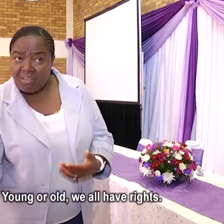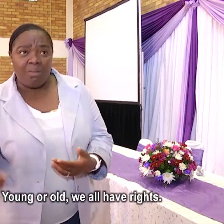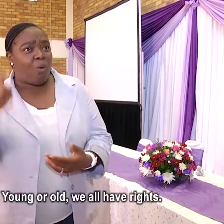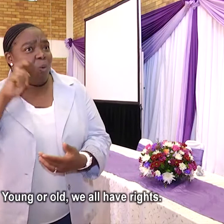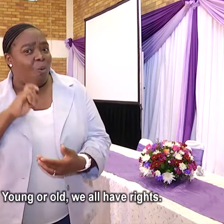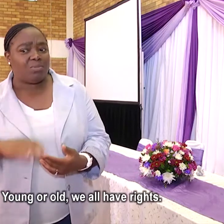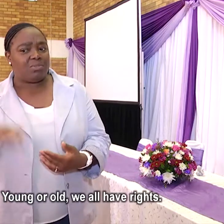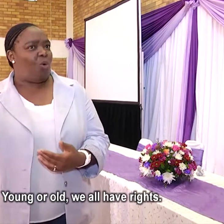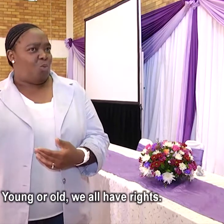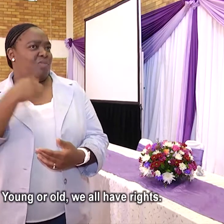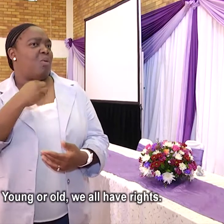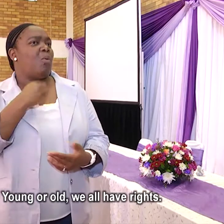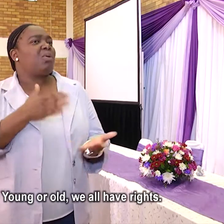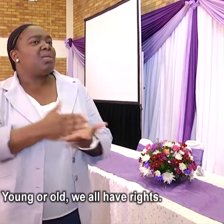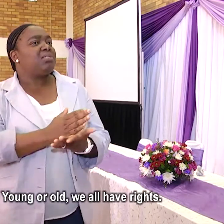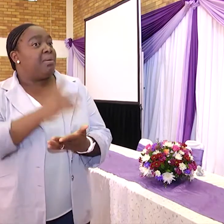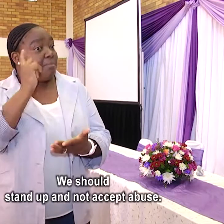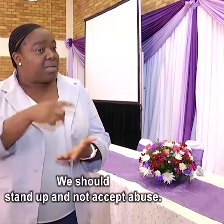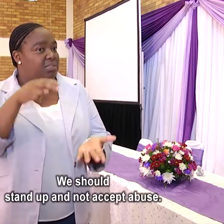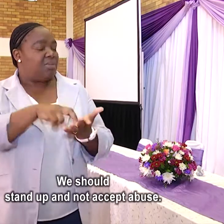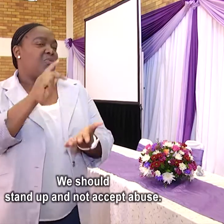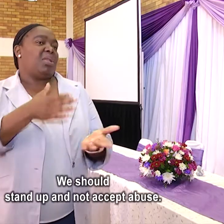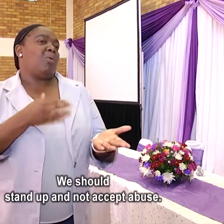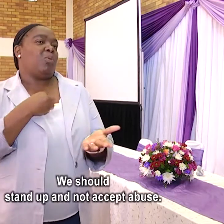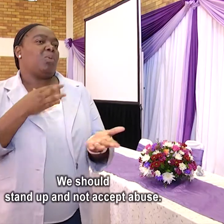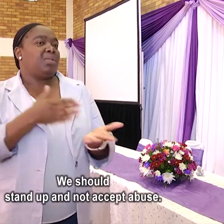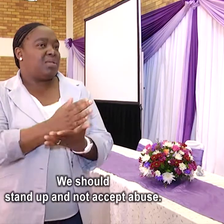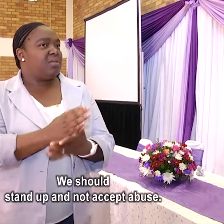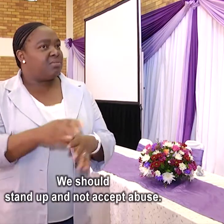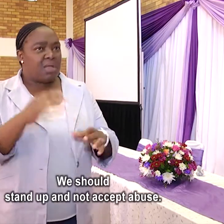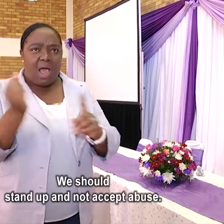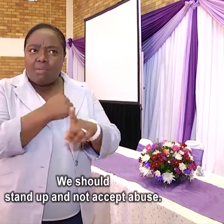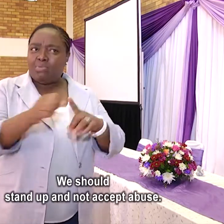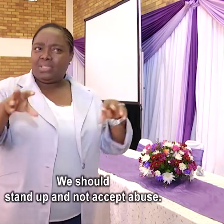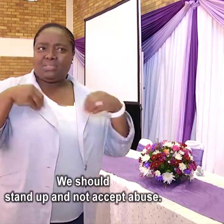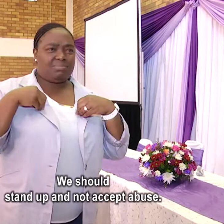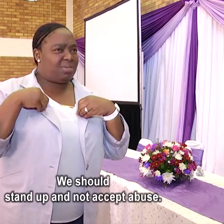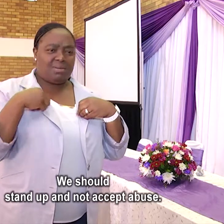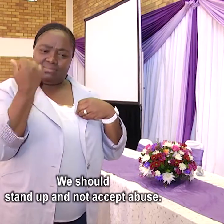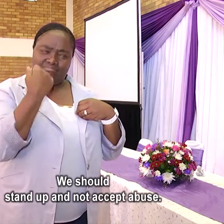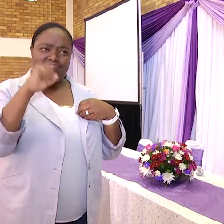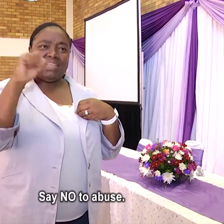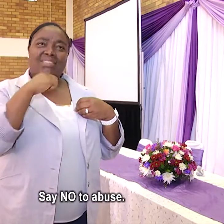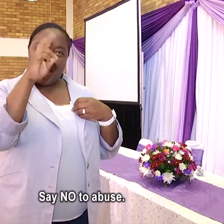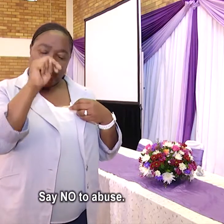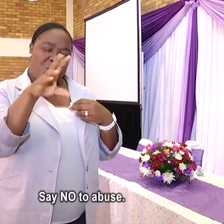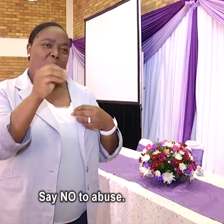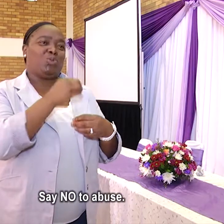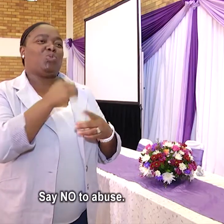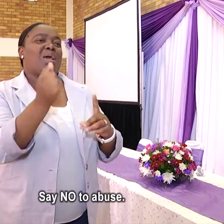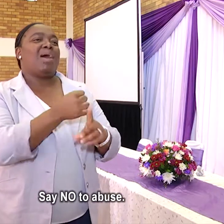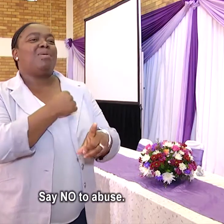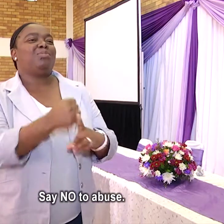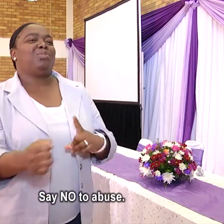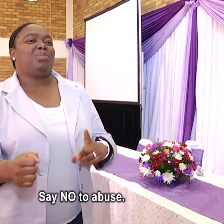Young or old, we all have rights. We should stand up and not accept abuse. Say